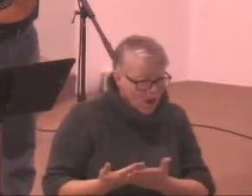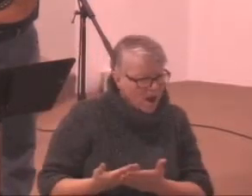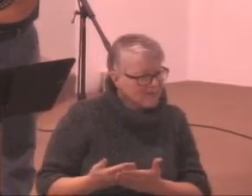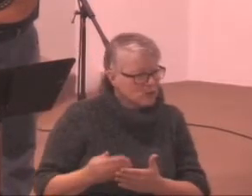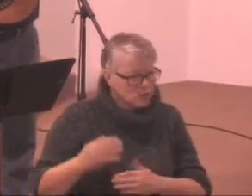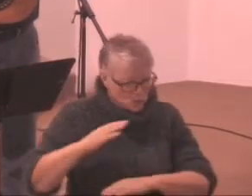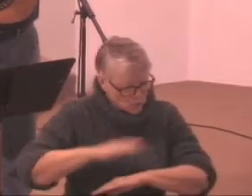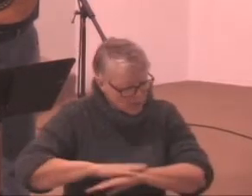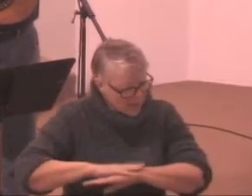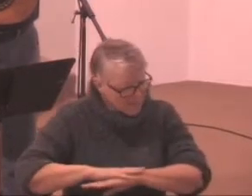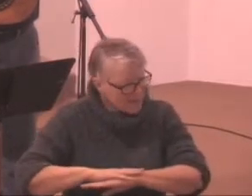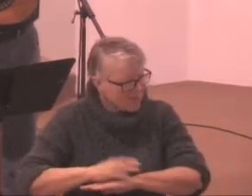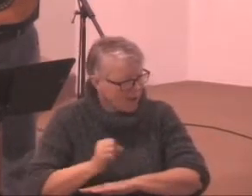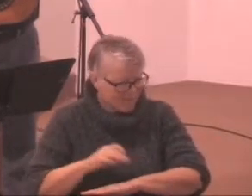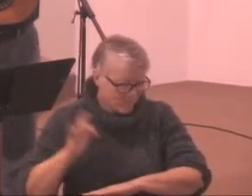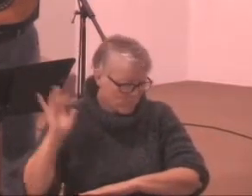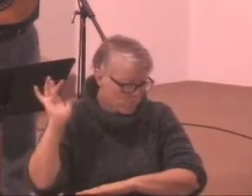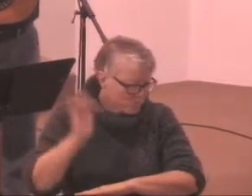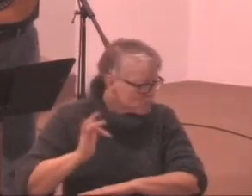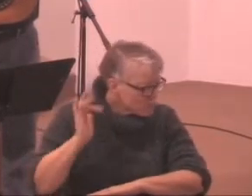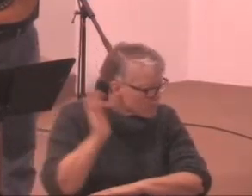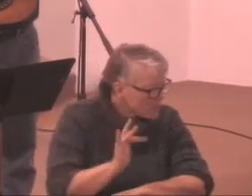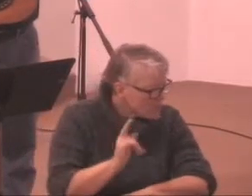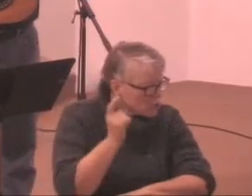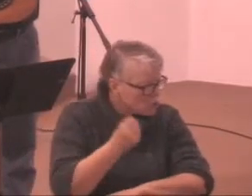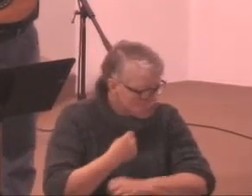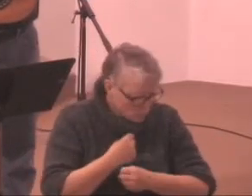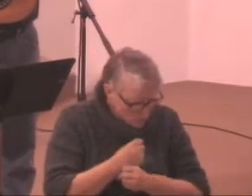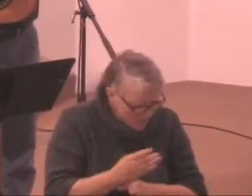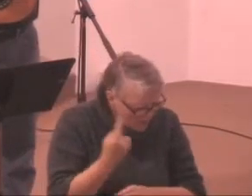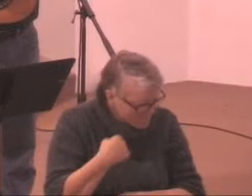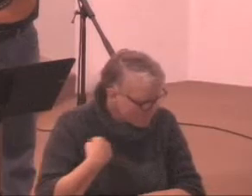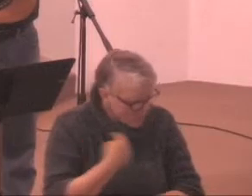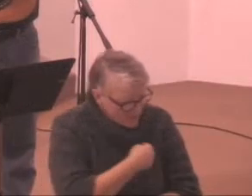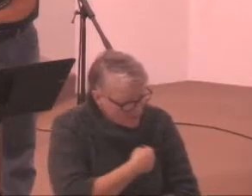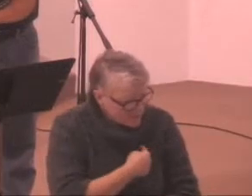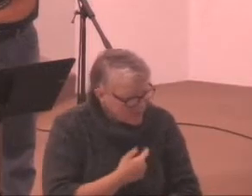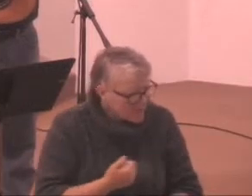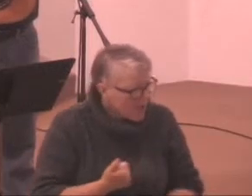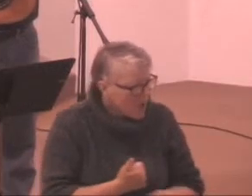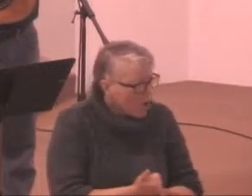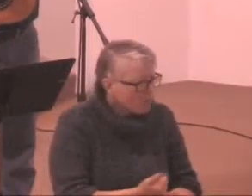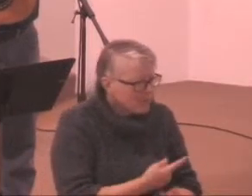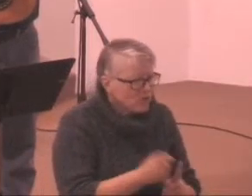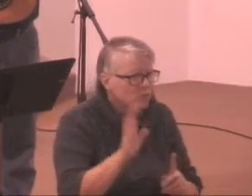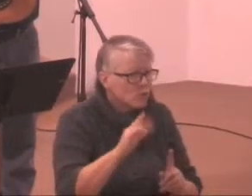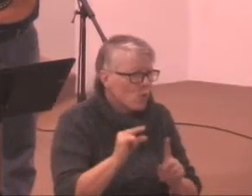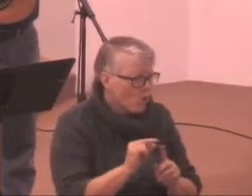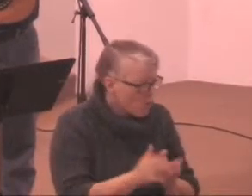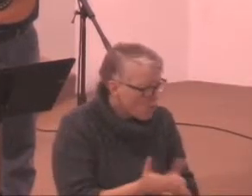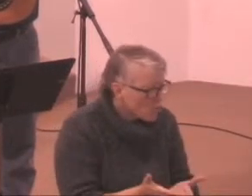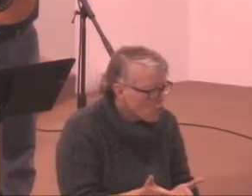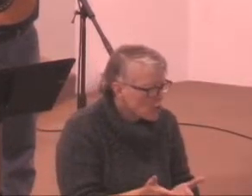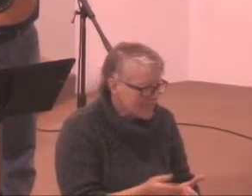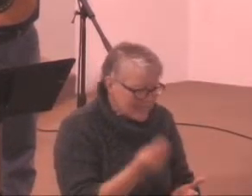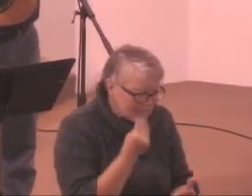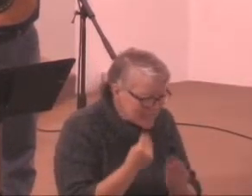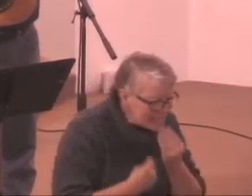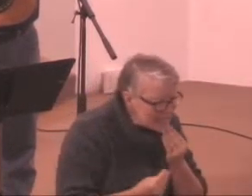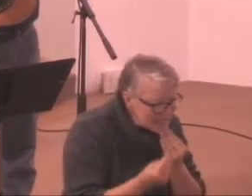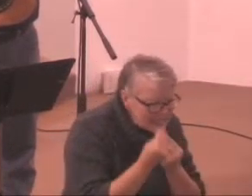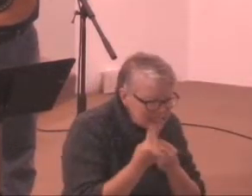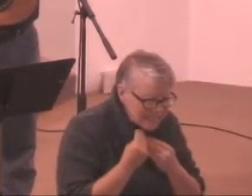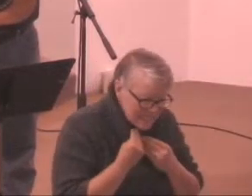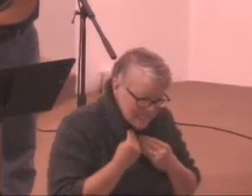banqueting table that you've prepared for us, Father God. Lord, let us eat of your word. Let us receive your word with thankfulness in